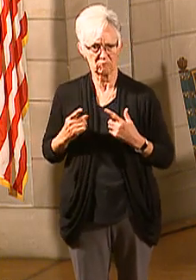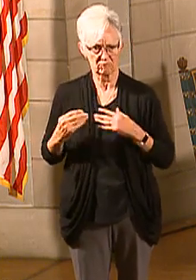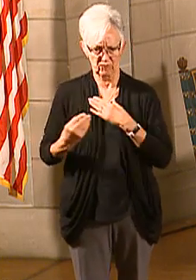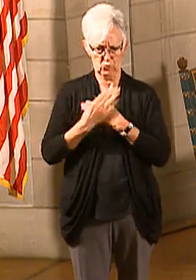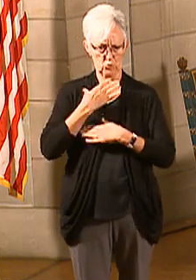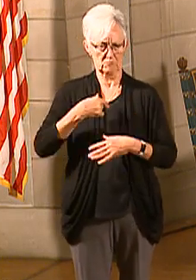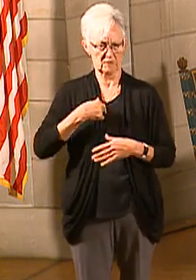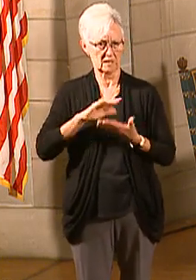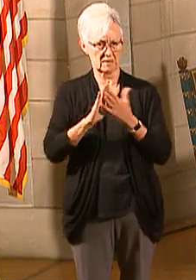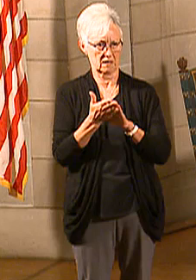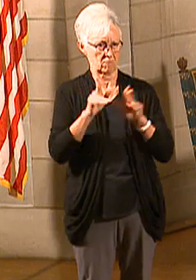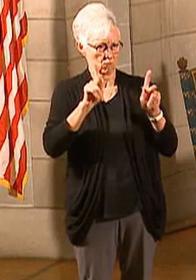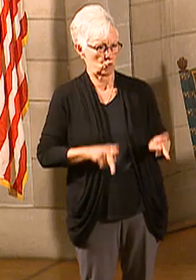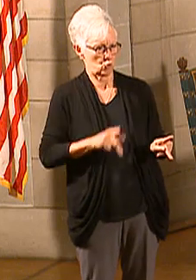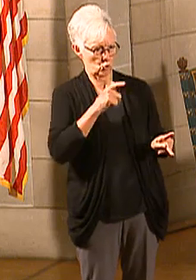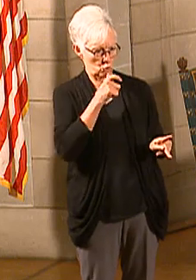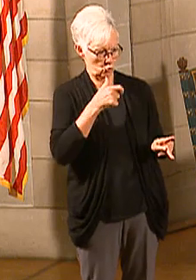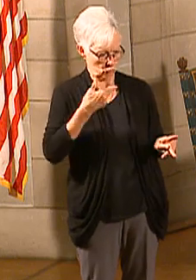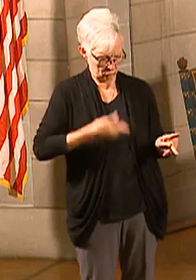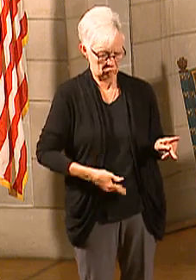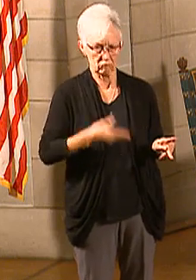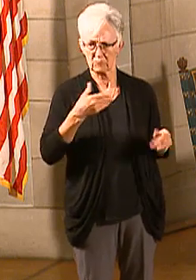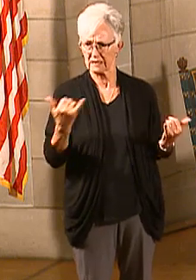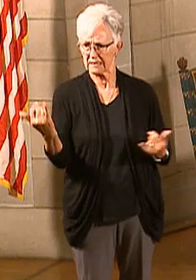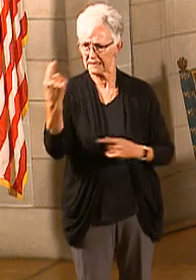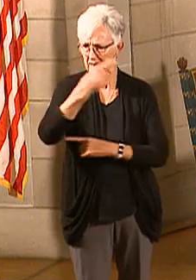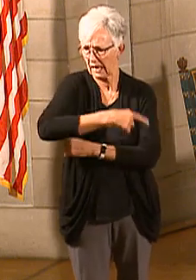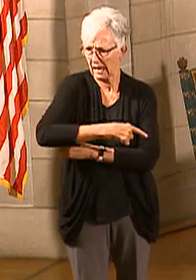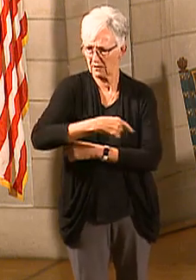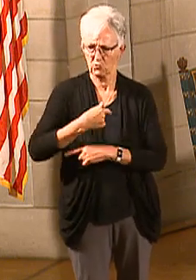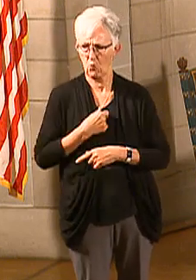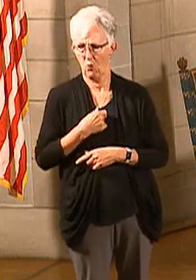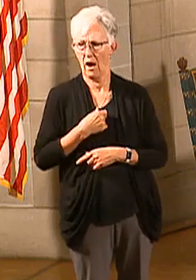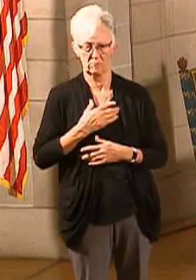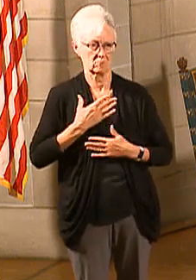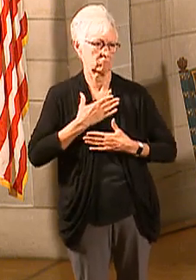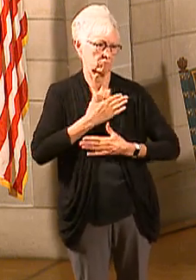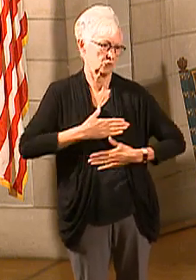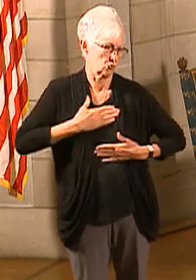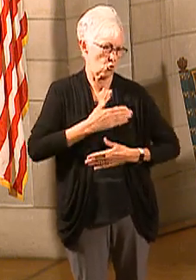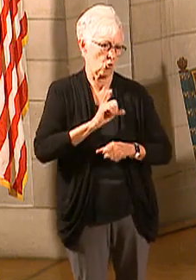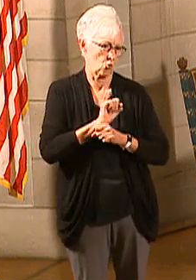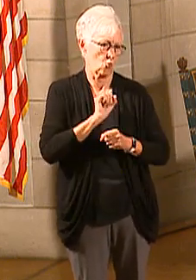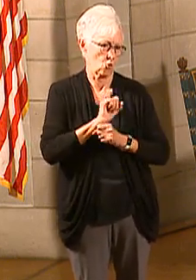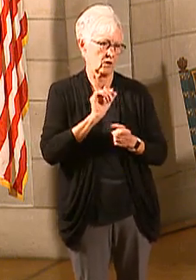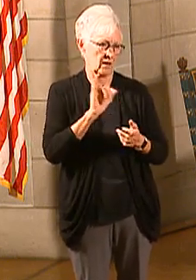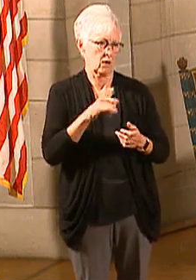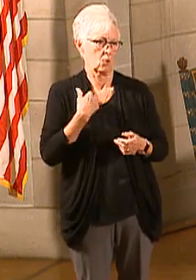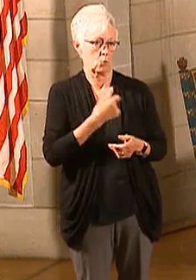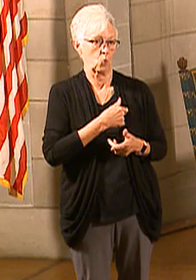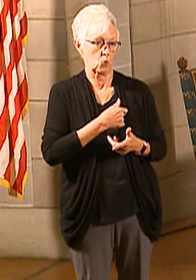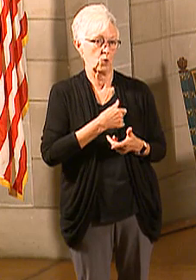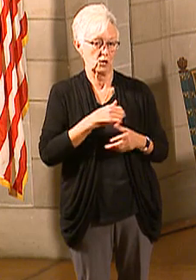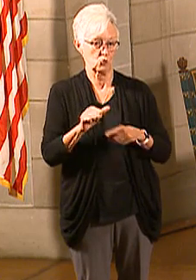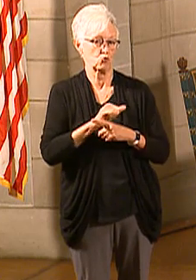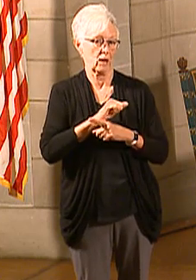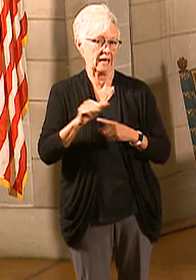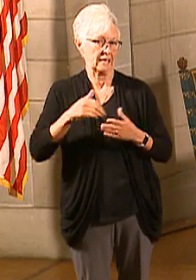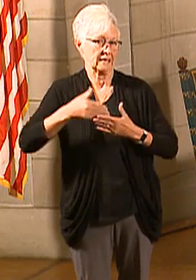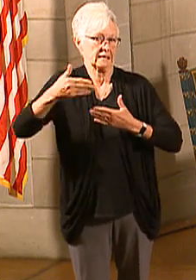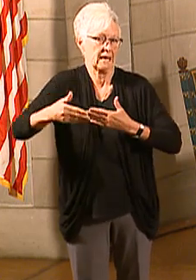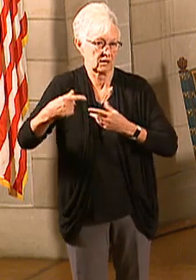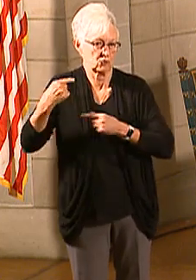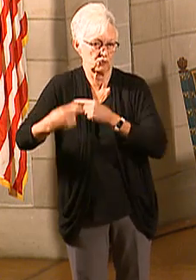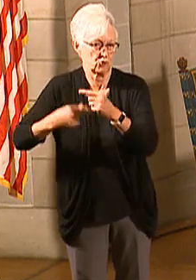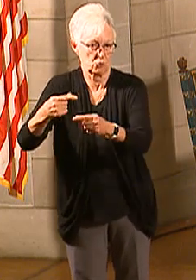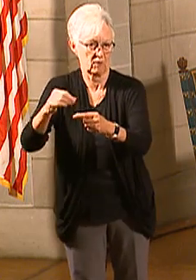support our child welfare teammates that need it and to work along our team to ensure that we're training the next generation. As many of you probably